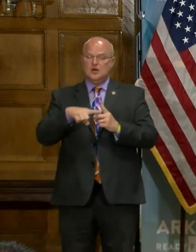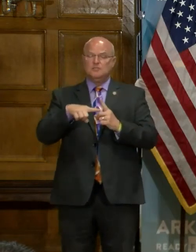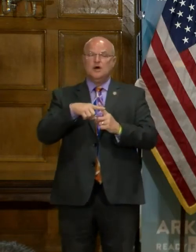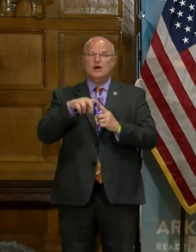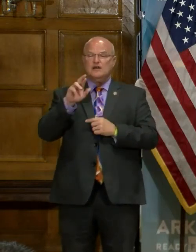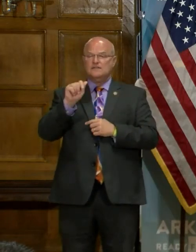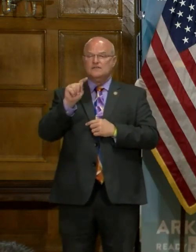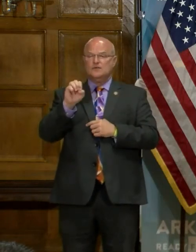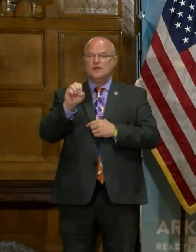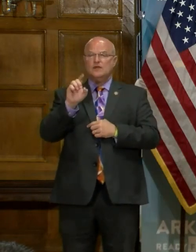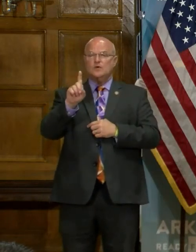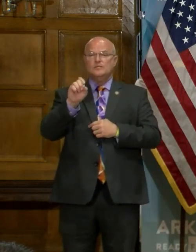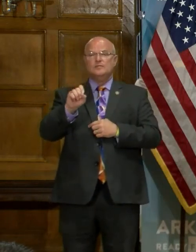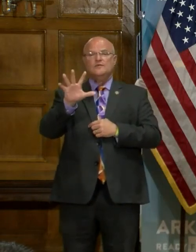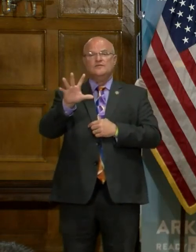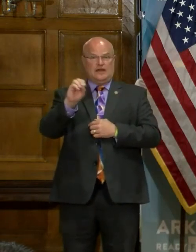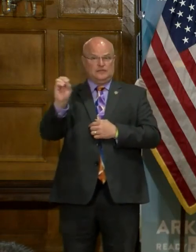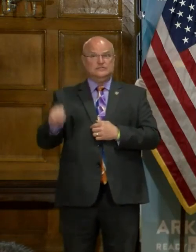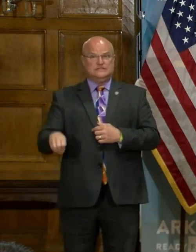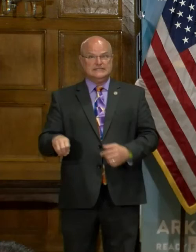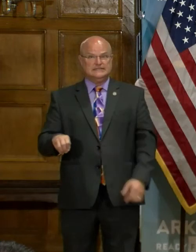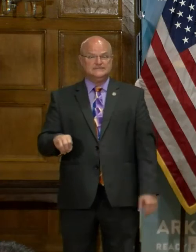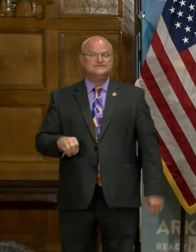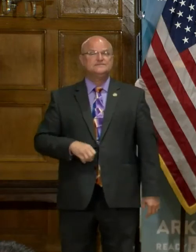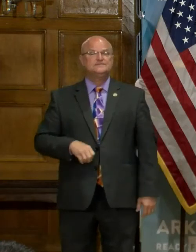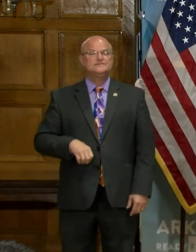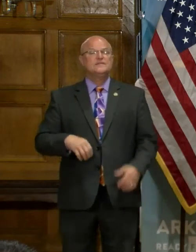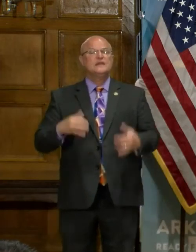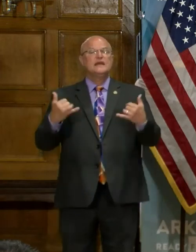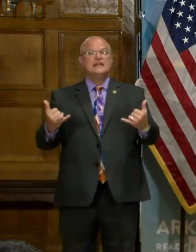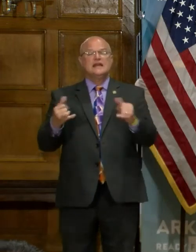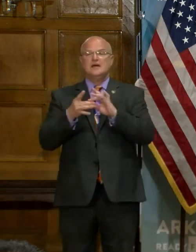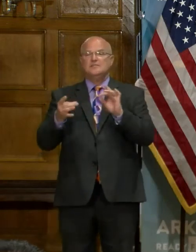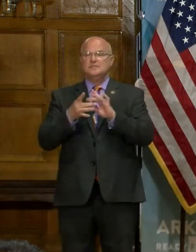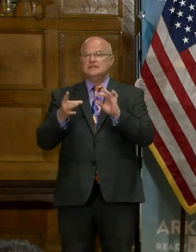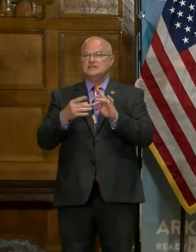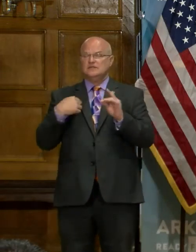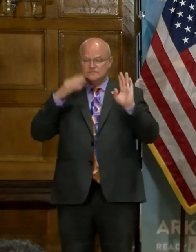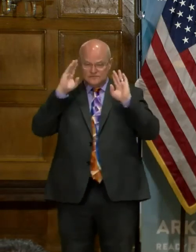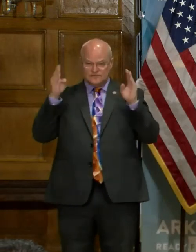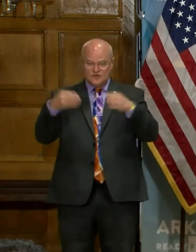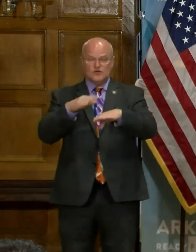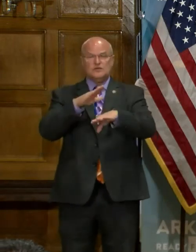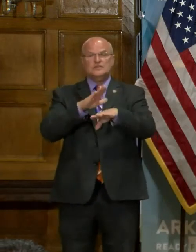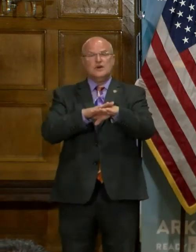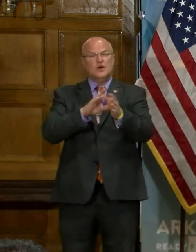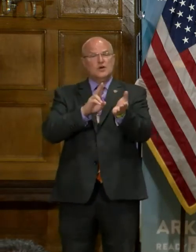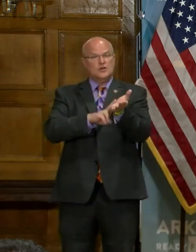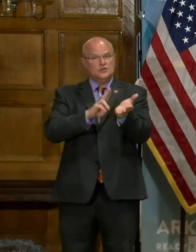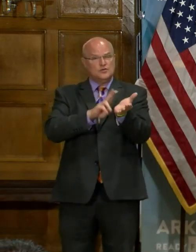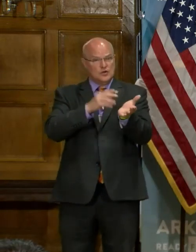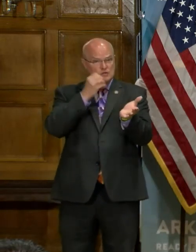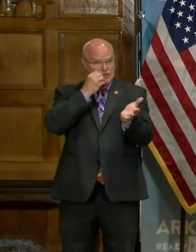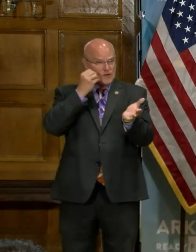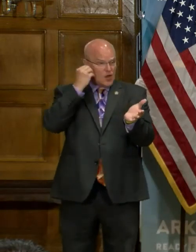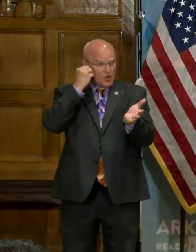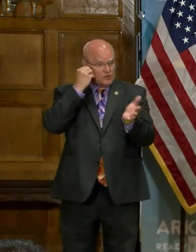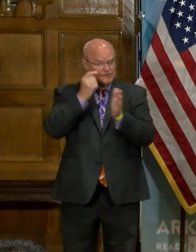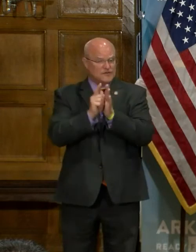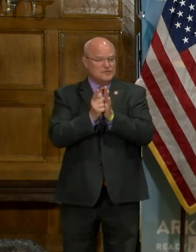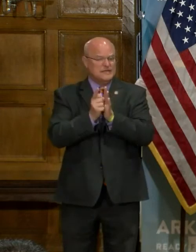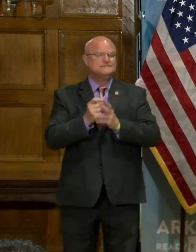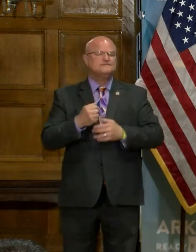rate of 1.5%. And now I mentioned we wanted to focus on our nursing homes just for a